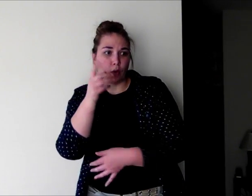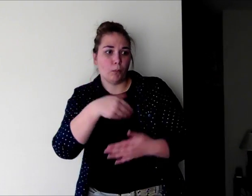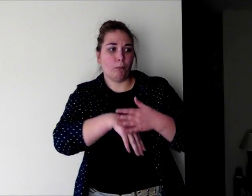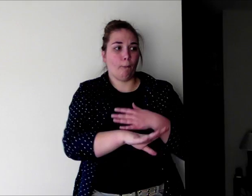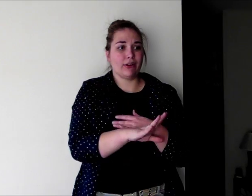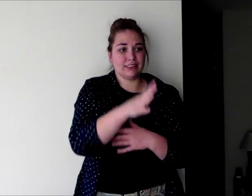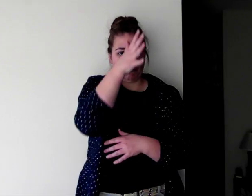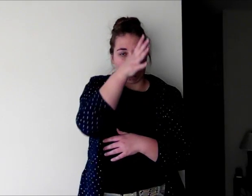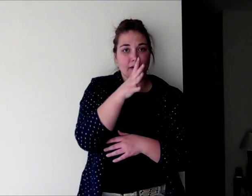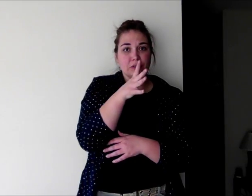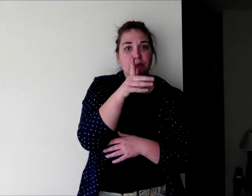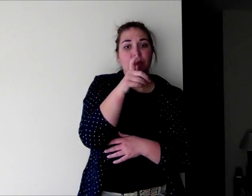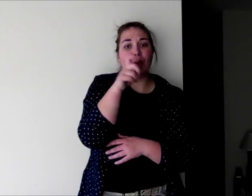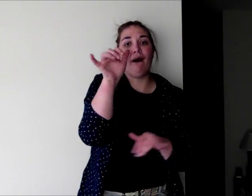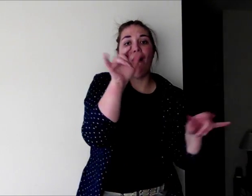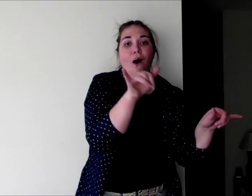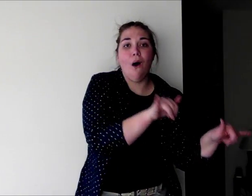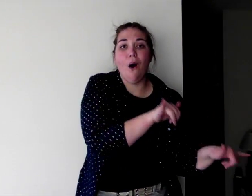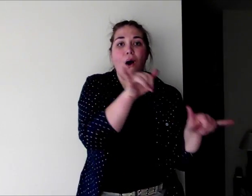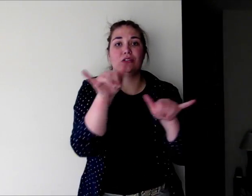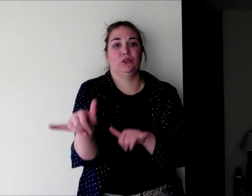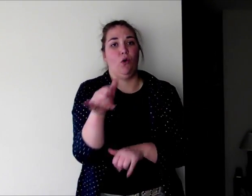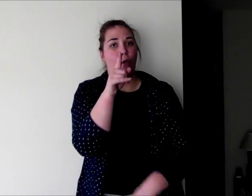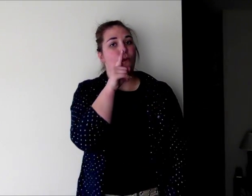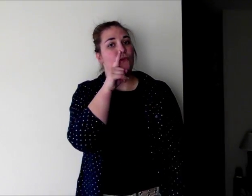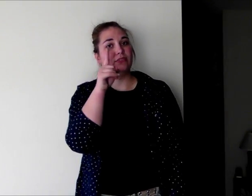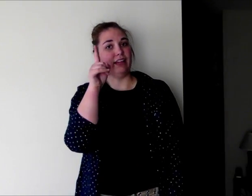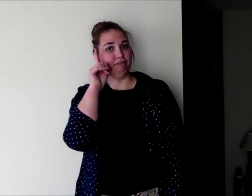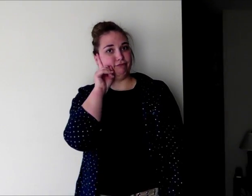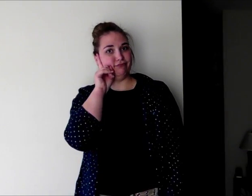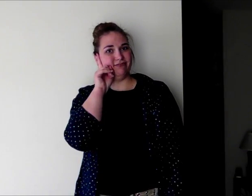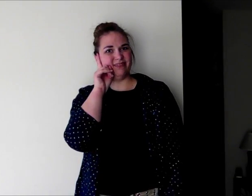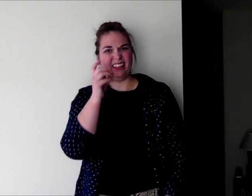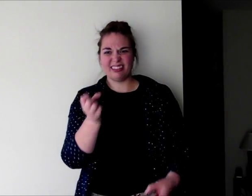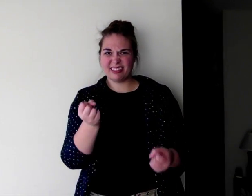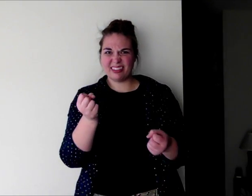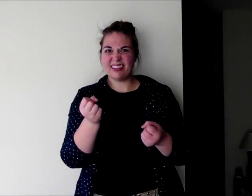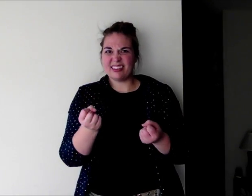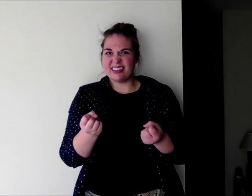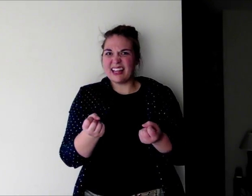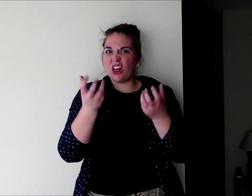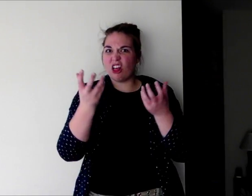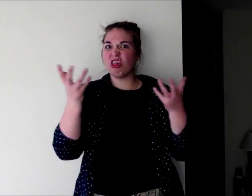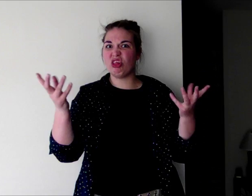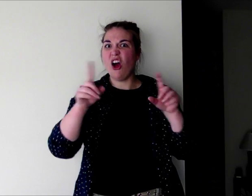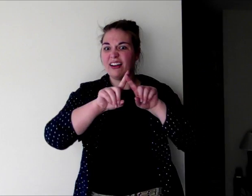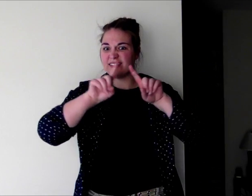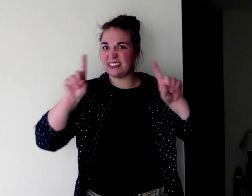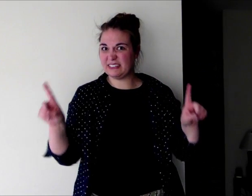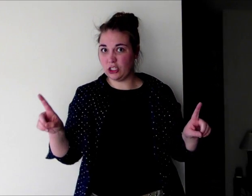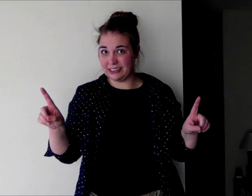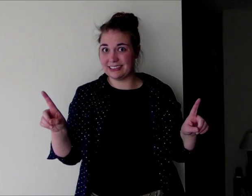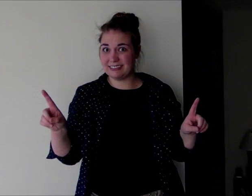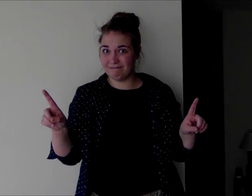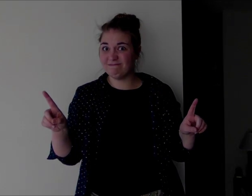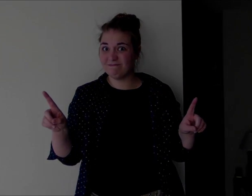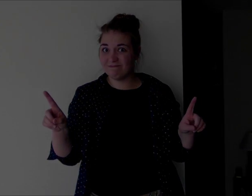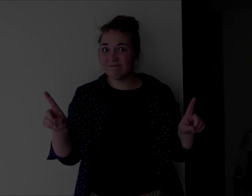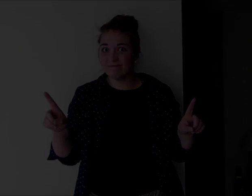children who are deaf are born to parents who are also deaf. That's a huge difference.